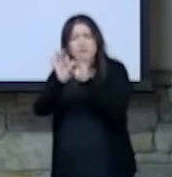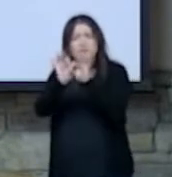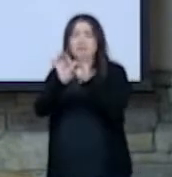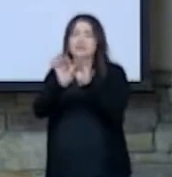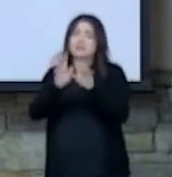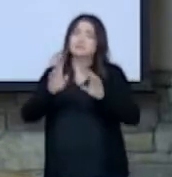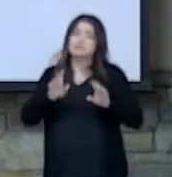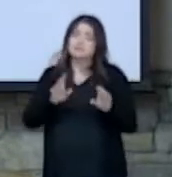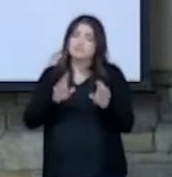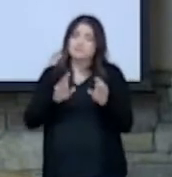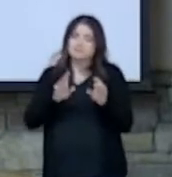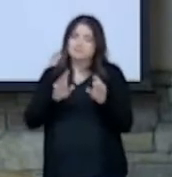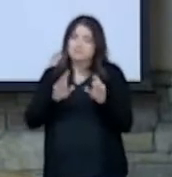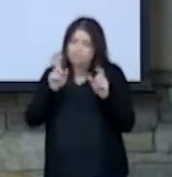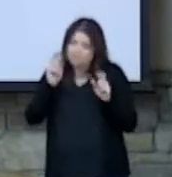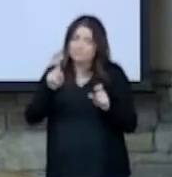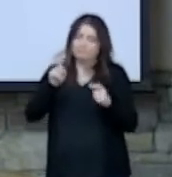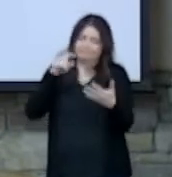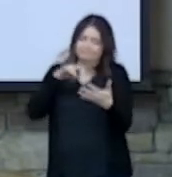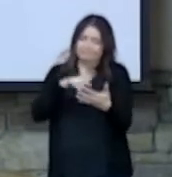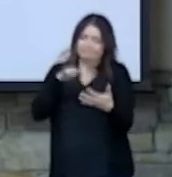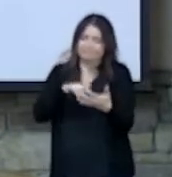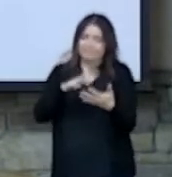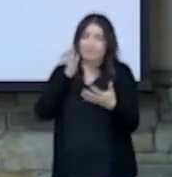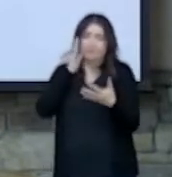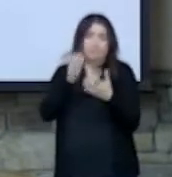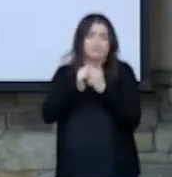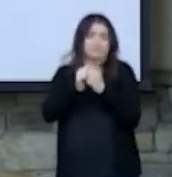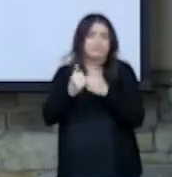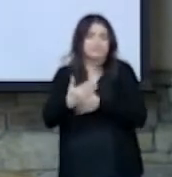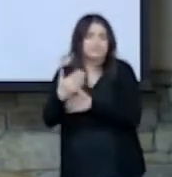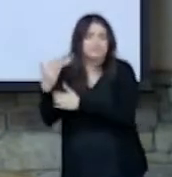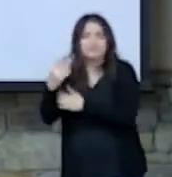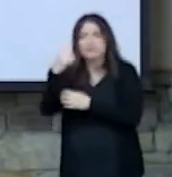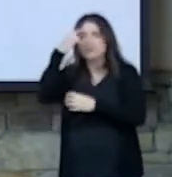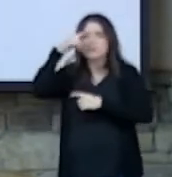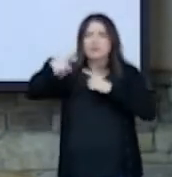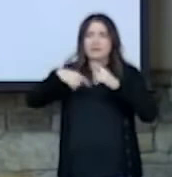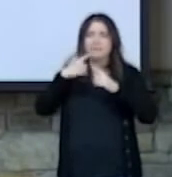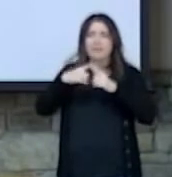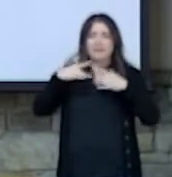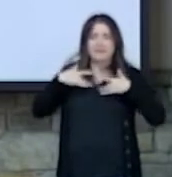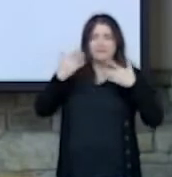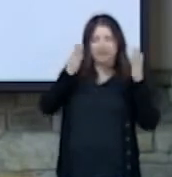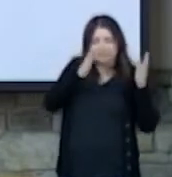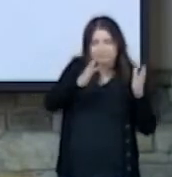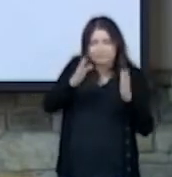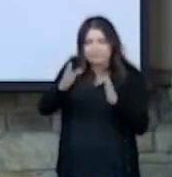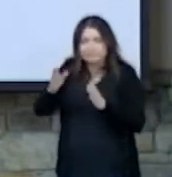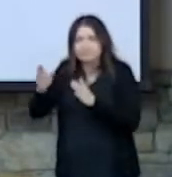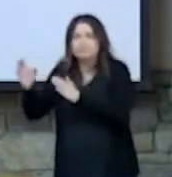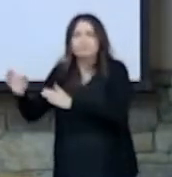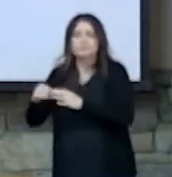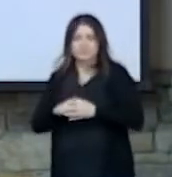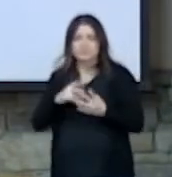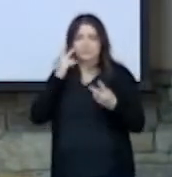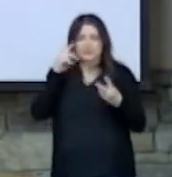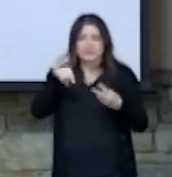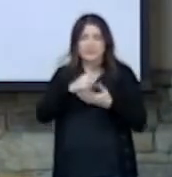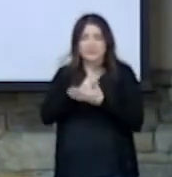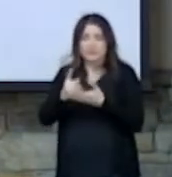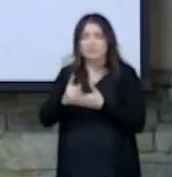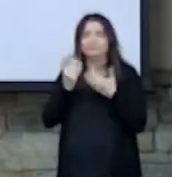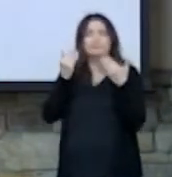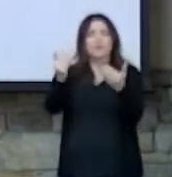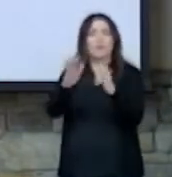study even together this morning as we think about the events maybe that the world will consider through the rest of this week. Go ahead and open